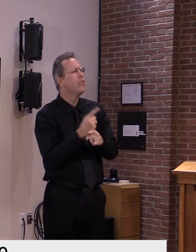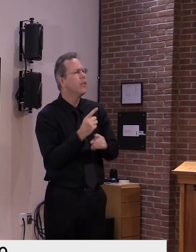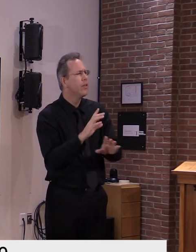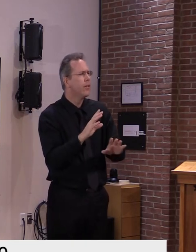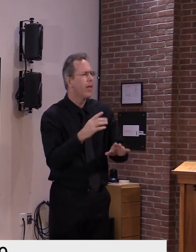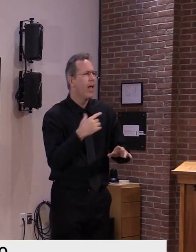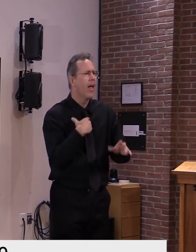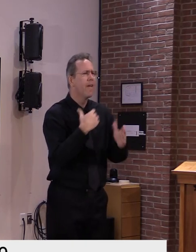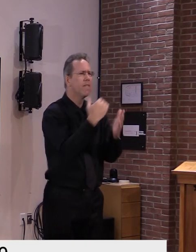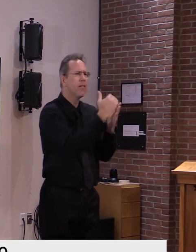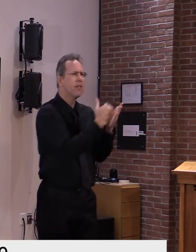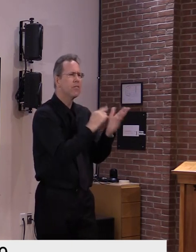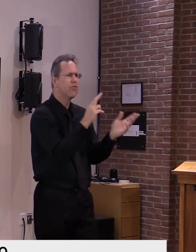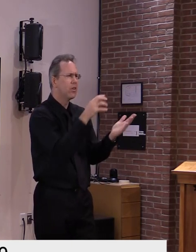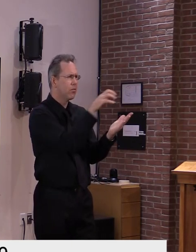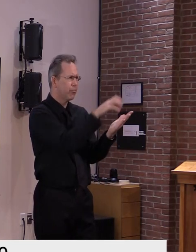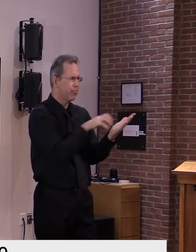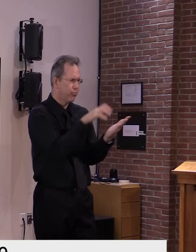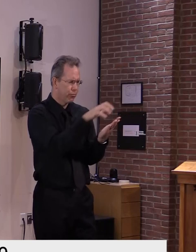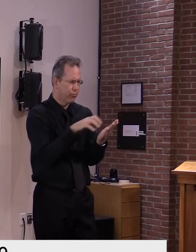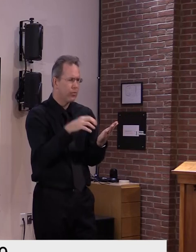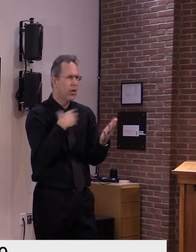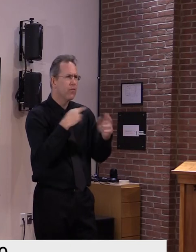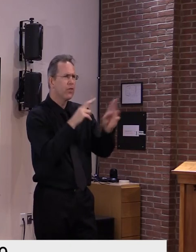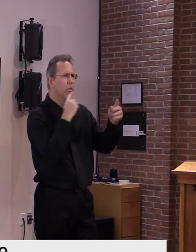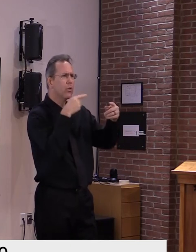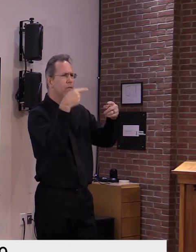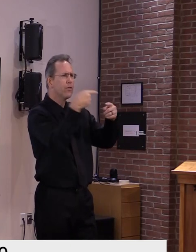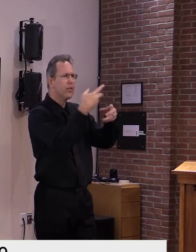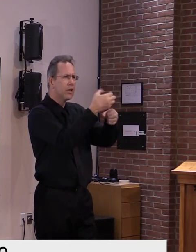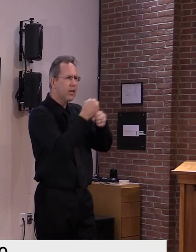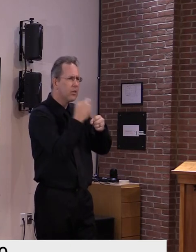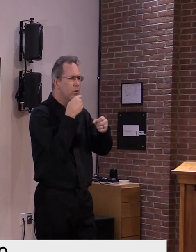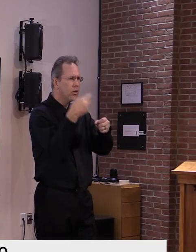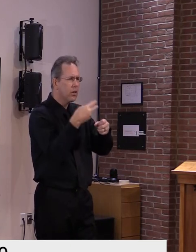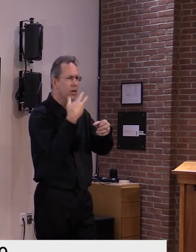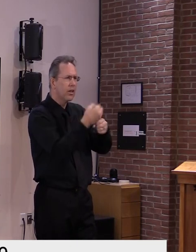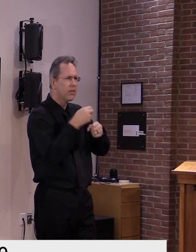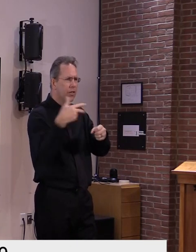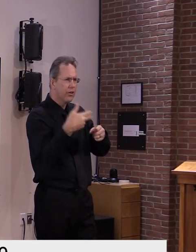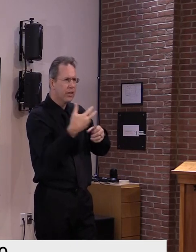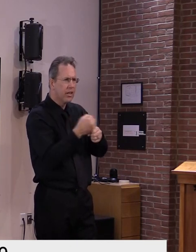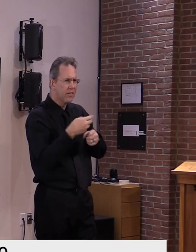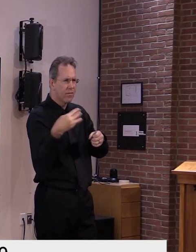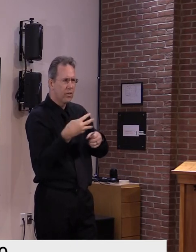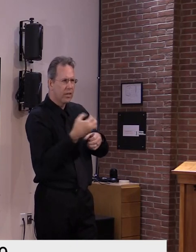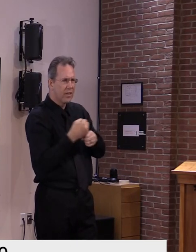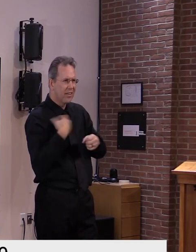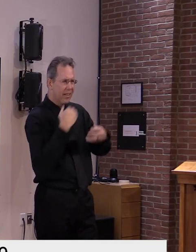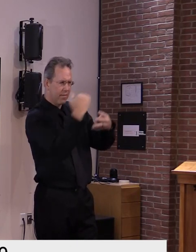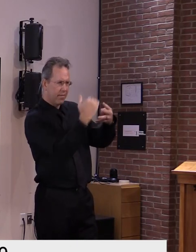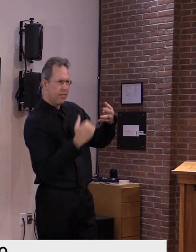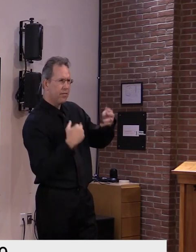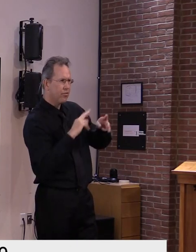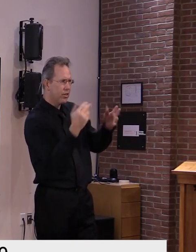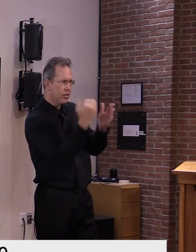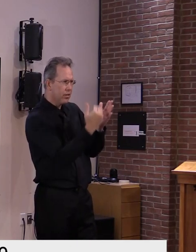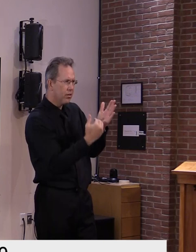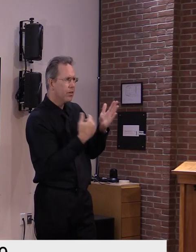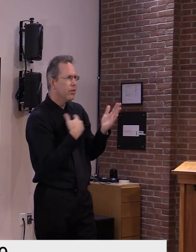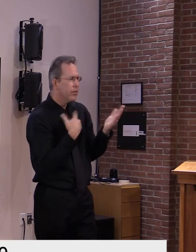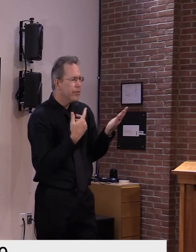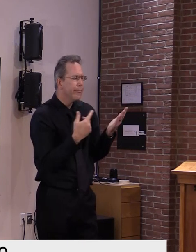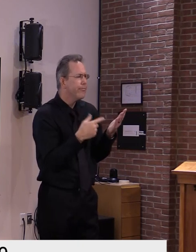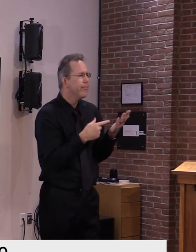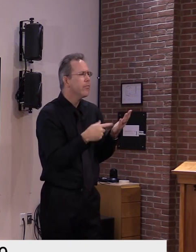matter is we do want to protect people who are currently susceptible to infection, hospitalization, and dying